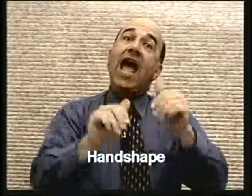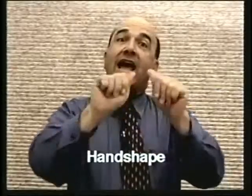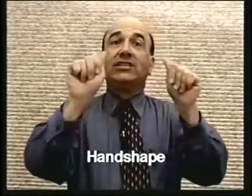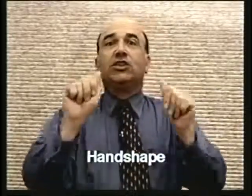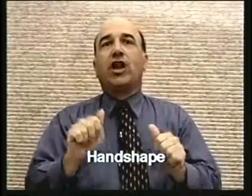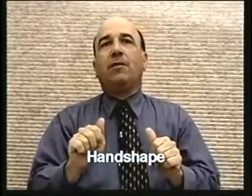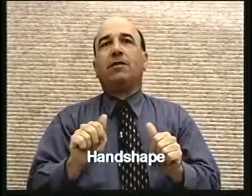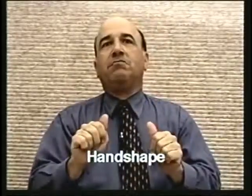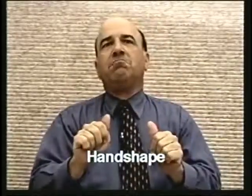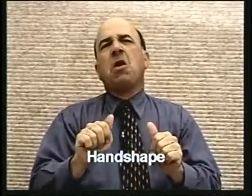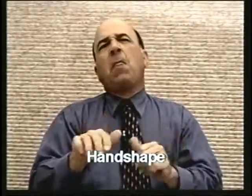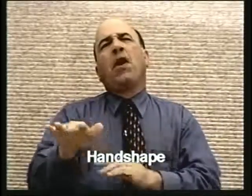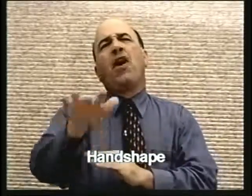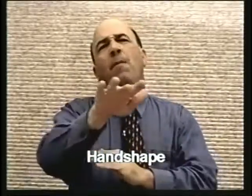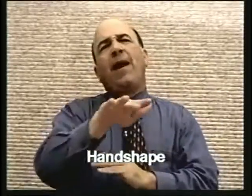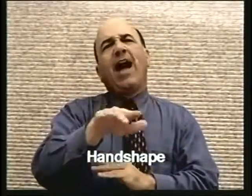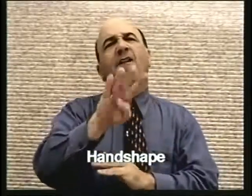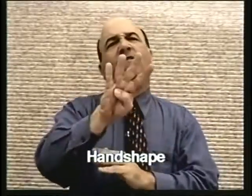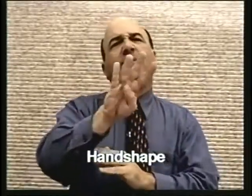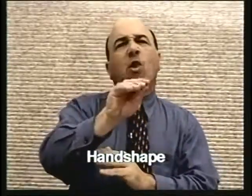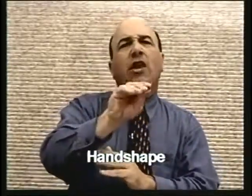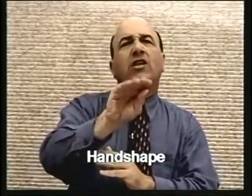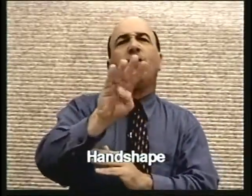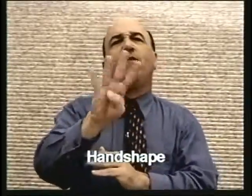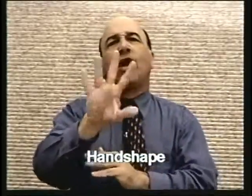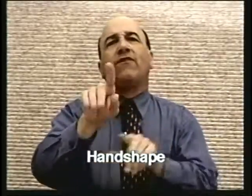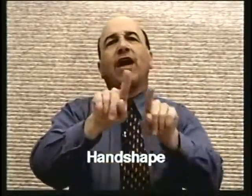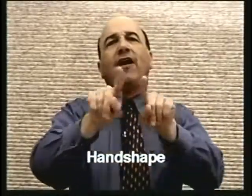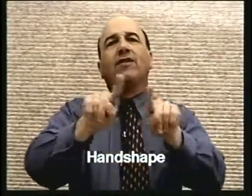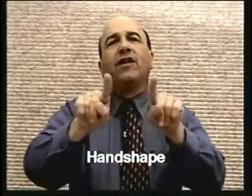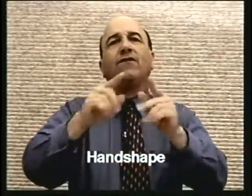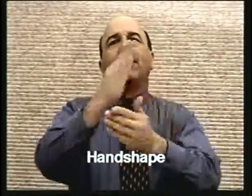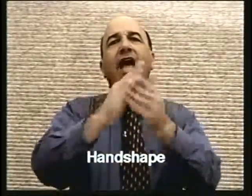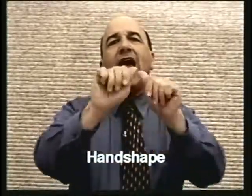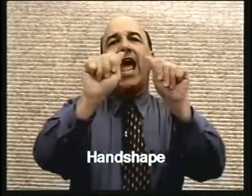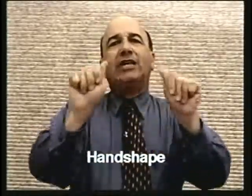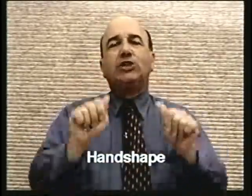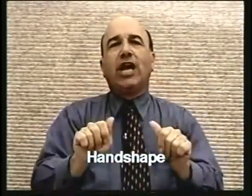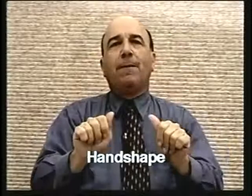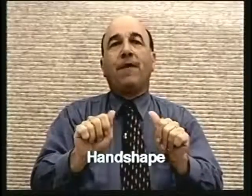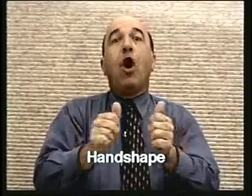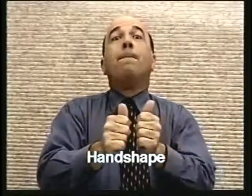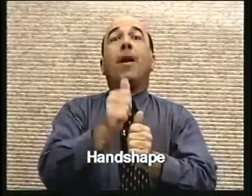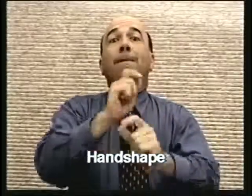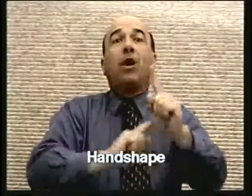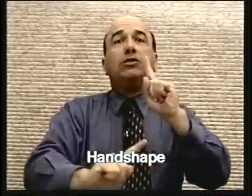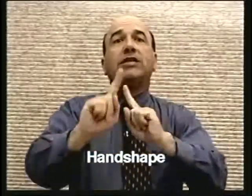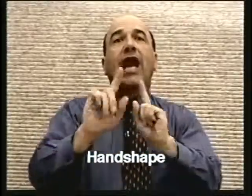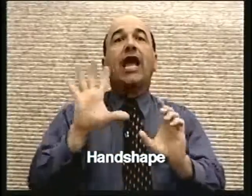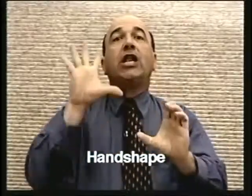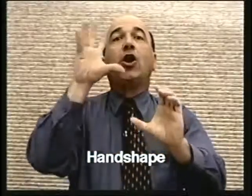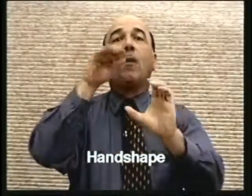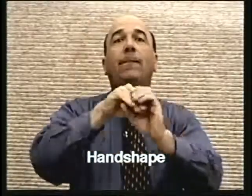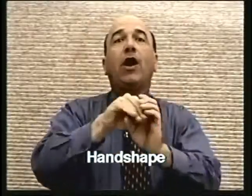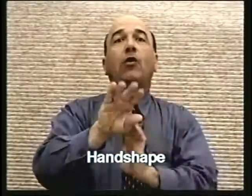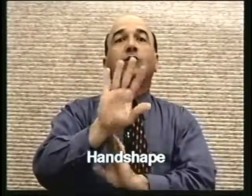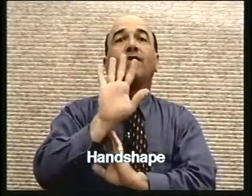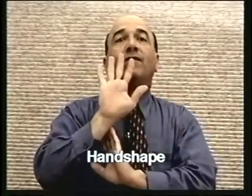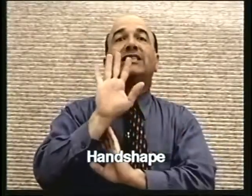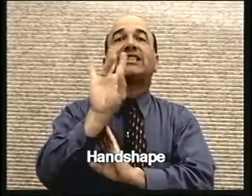Hand shape. There are about 40 to 45 different hand shapes, but most signs are composed of